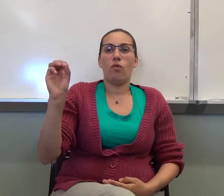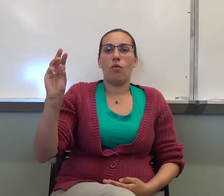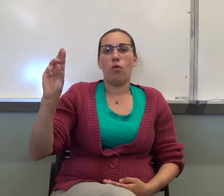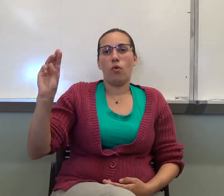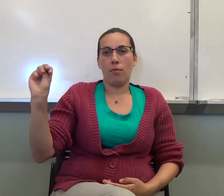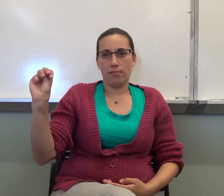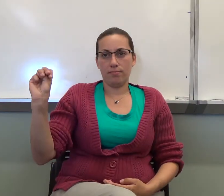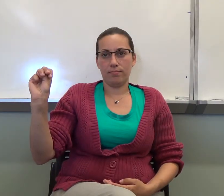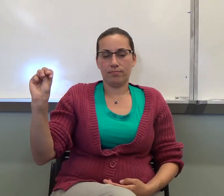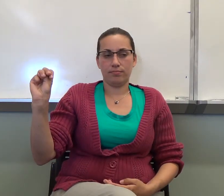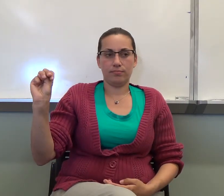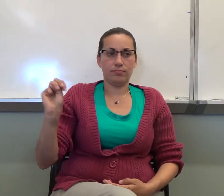change the operation.